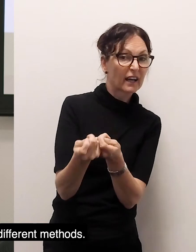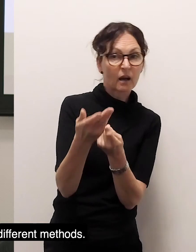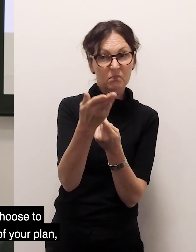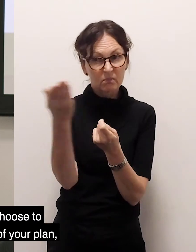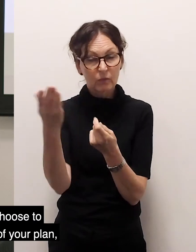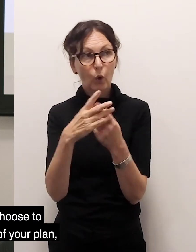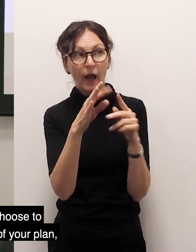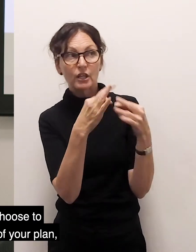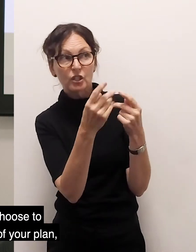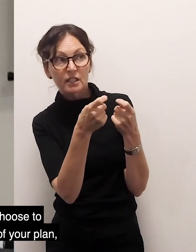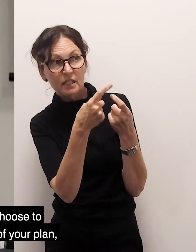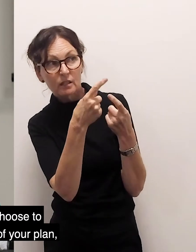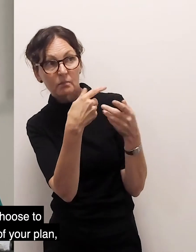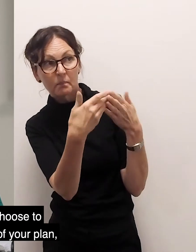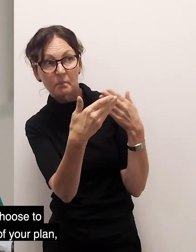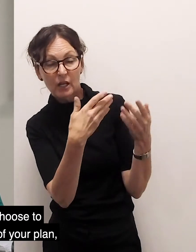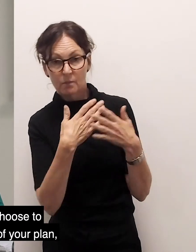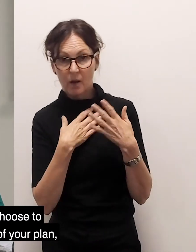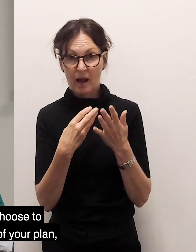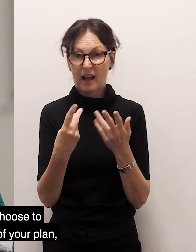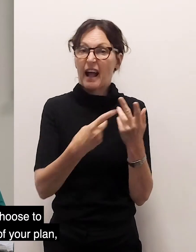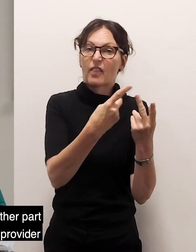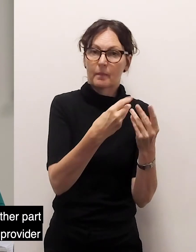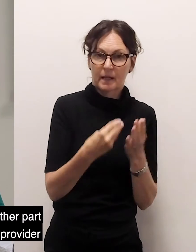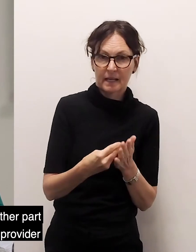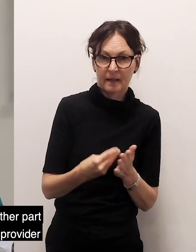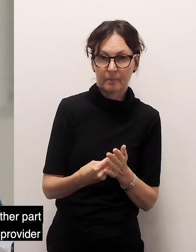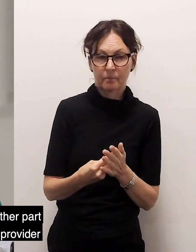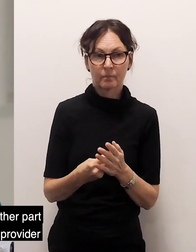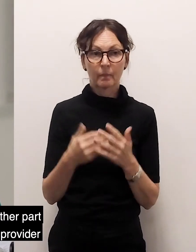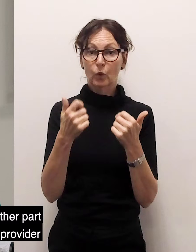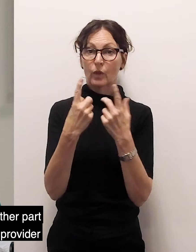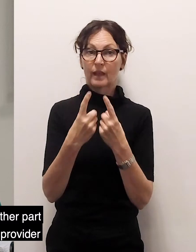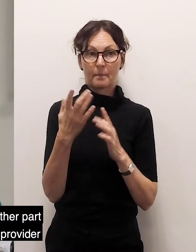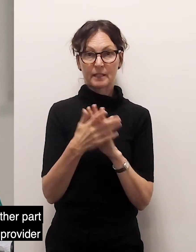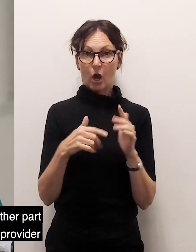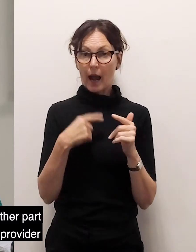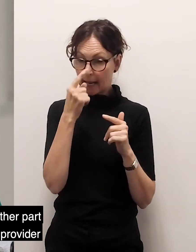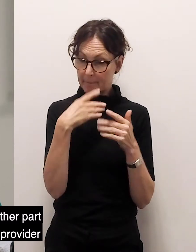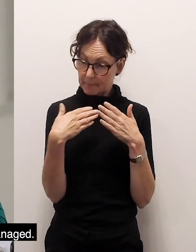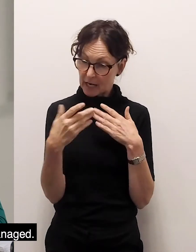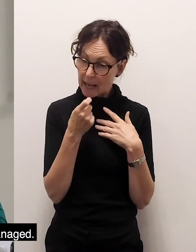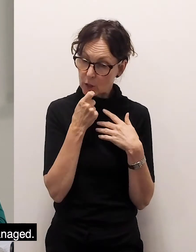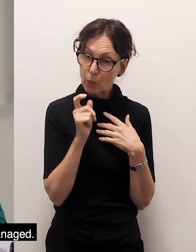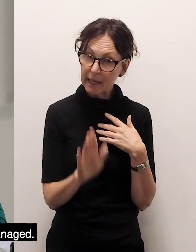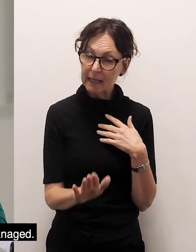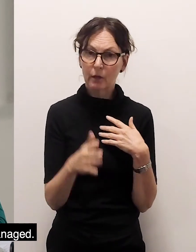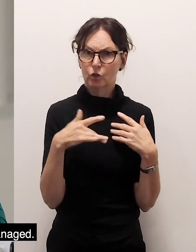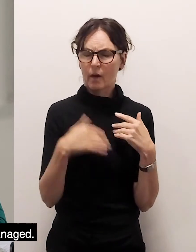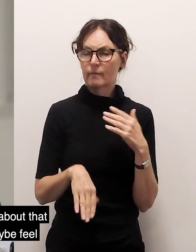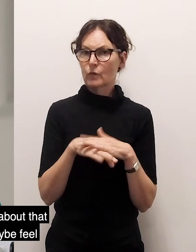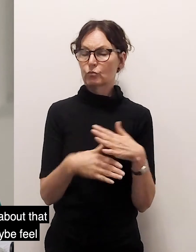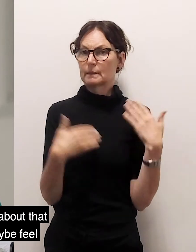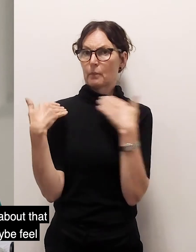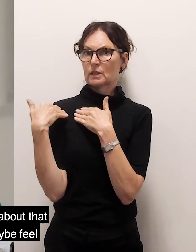different methods. So you may choose to self-manage part of your plan and have the other part managed by a provider or agency